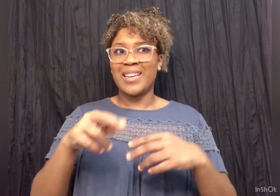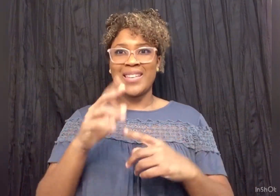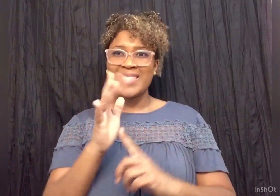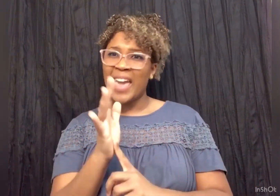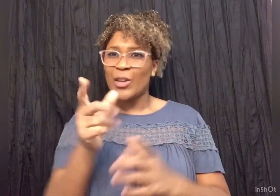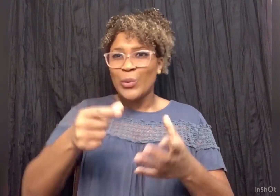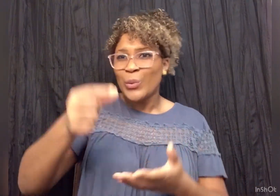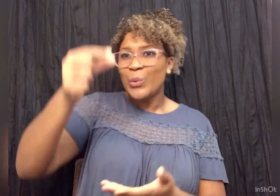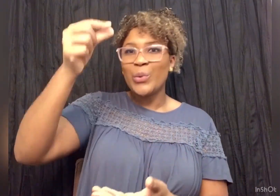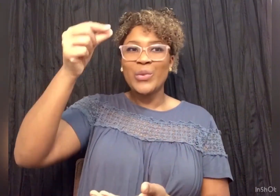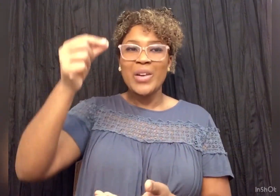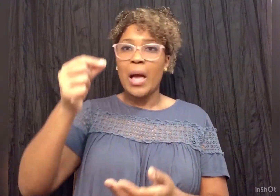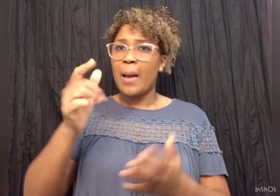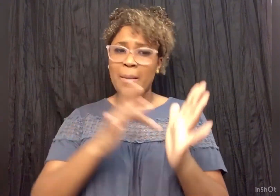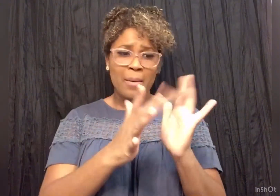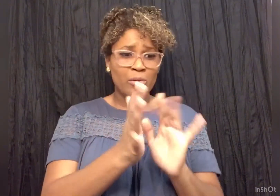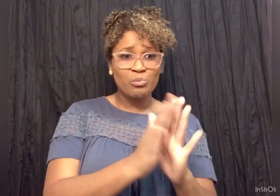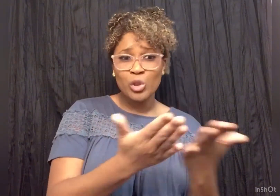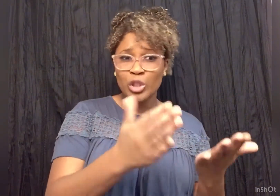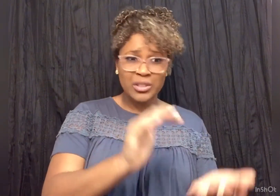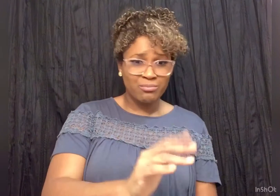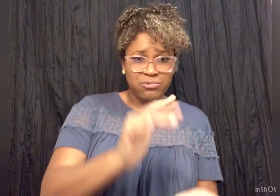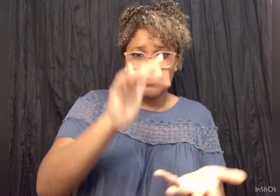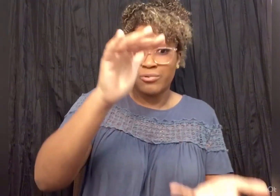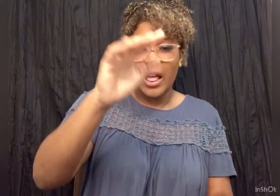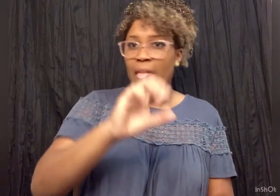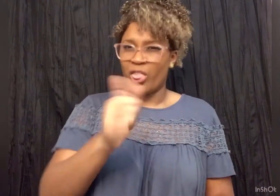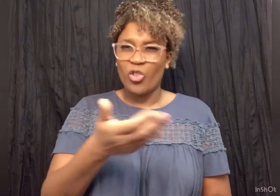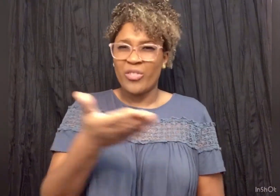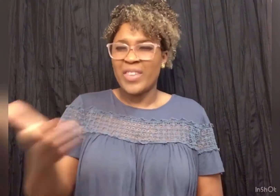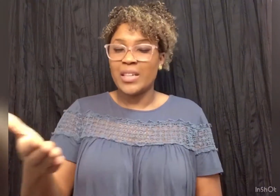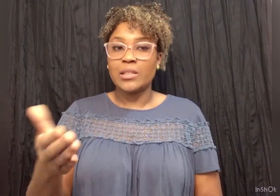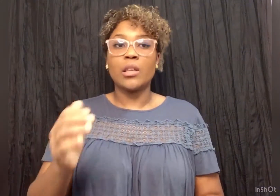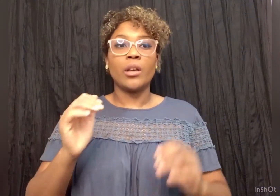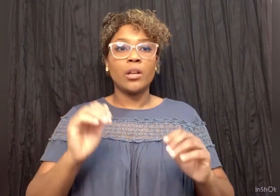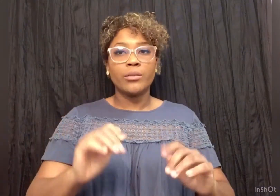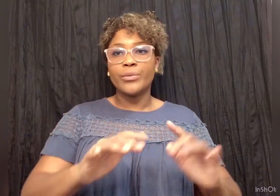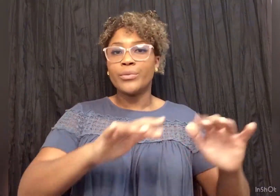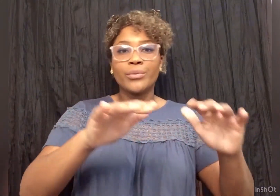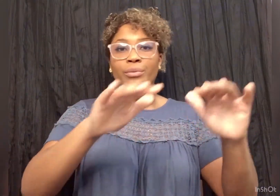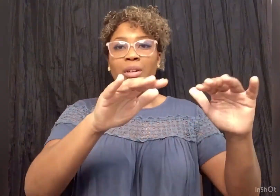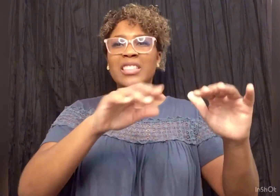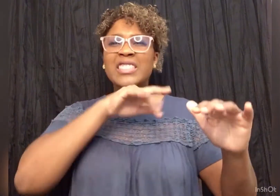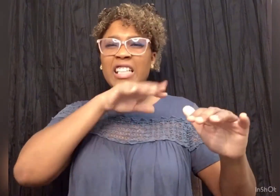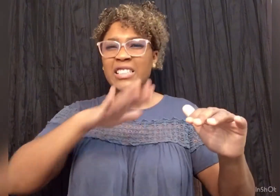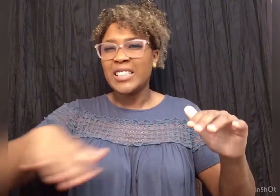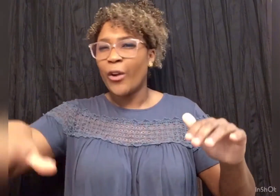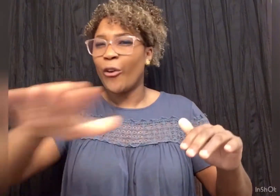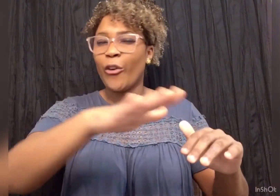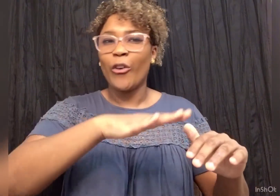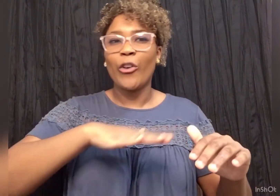Bibles and other ritual objects were strewn over the dusty grounds, pitiful relics, the